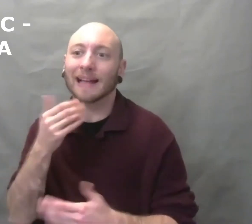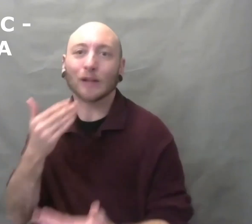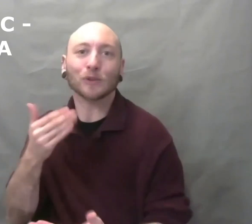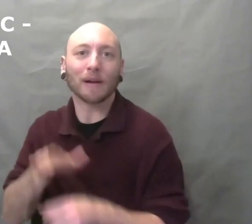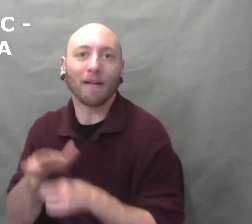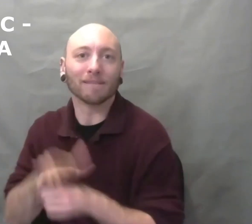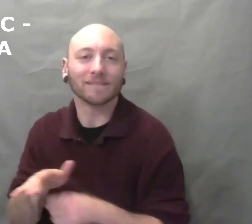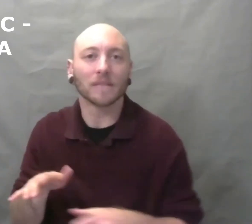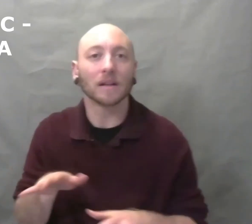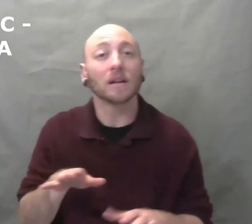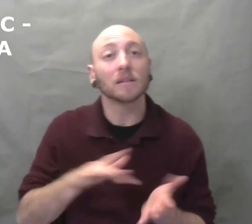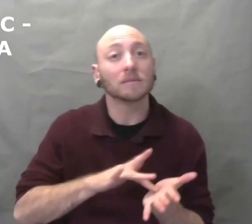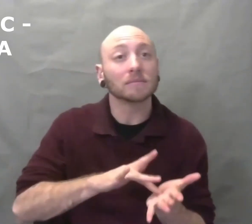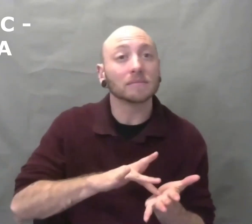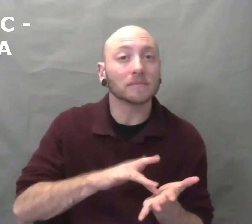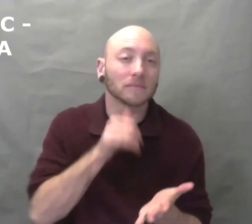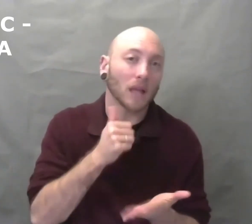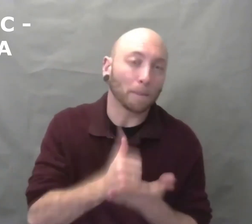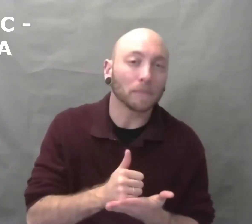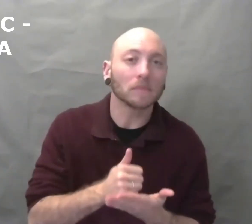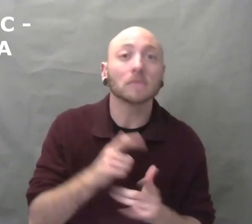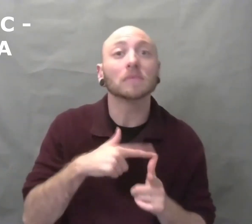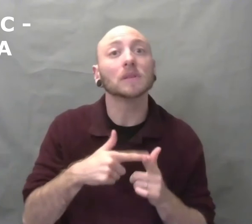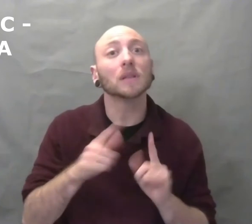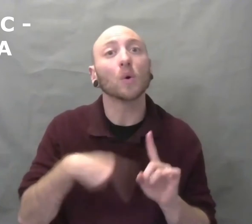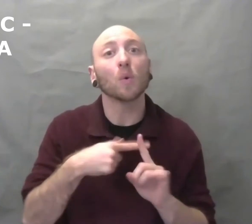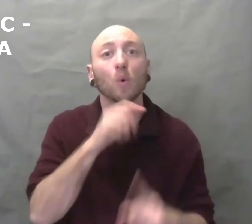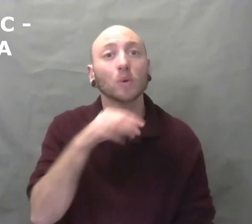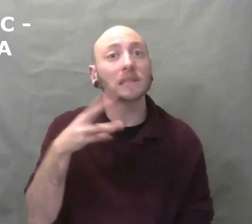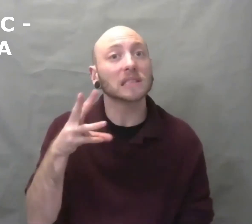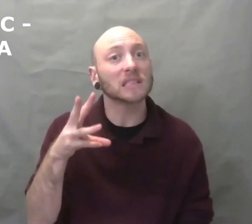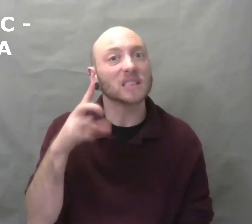prescribed drugs. And then when I was about 16 or 17, I decided I didn't want to do this stuff no more. You know,